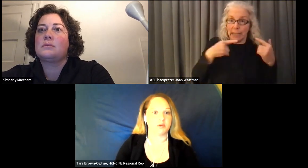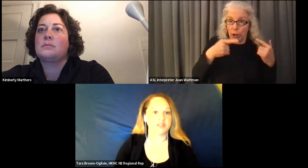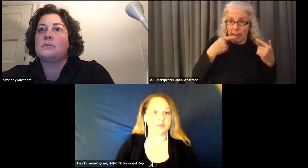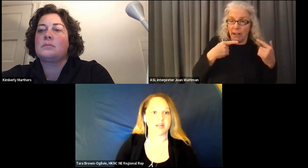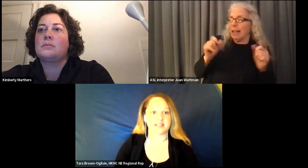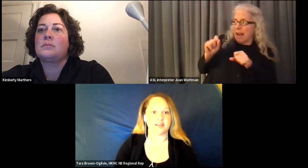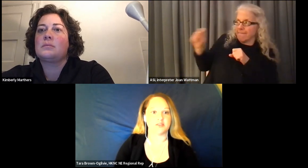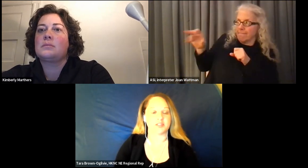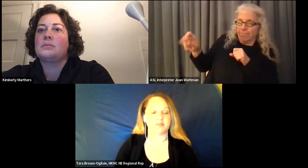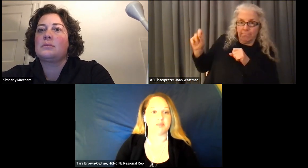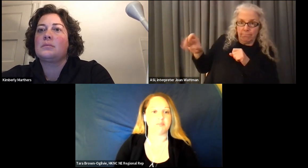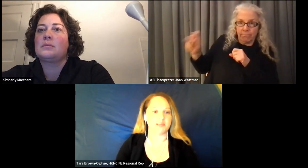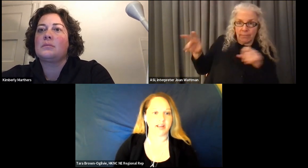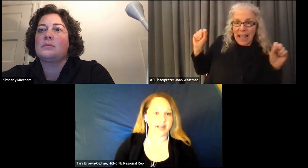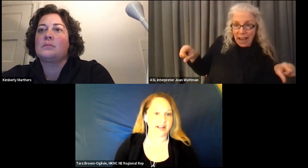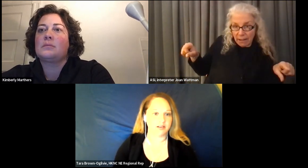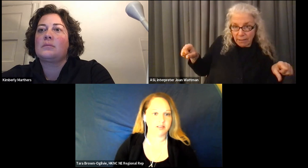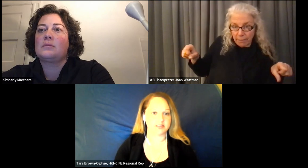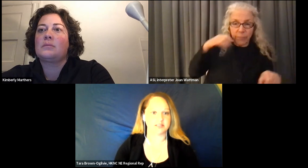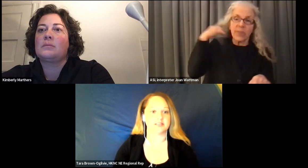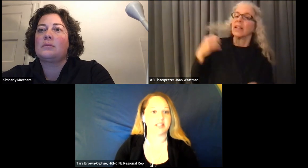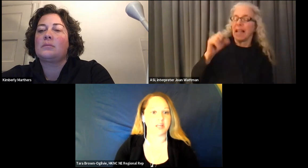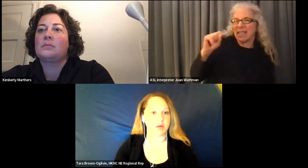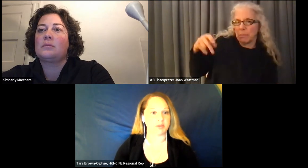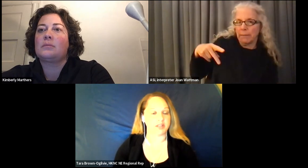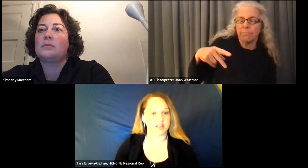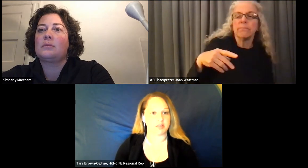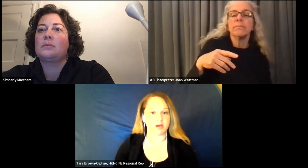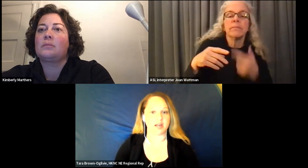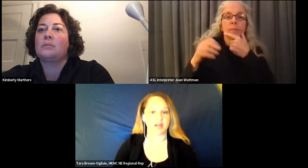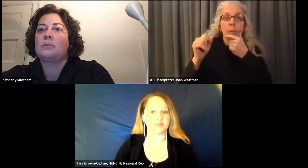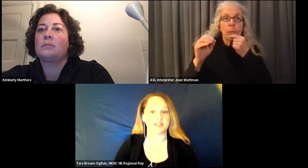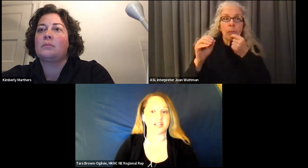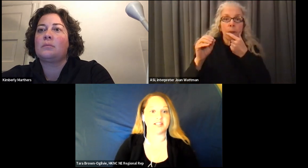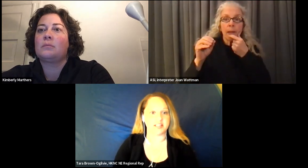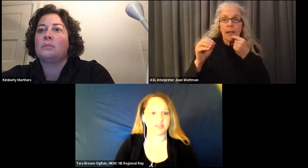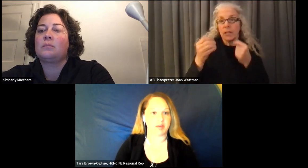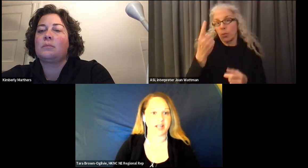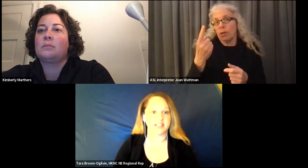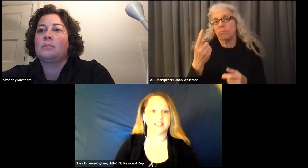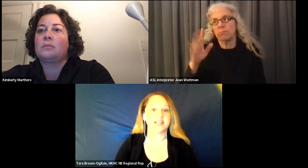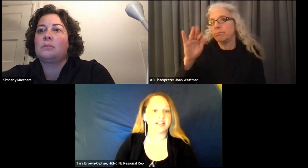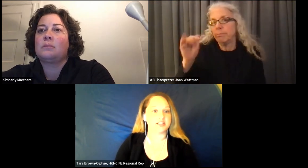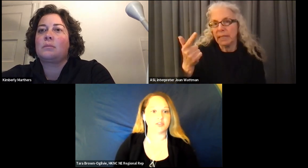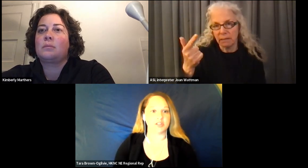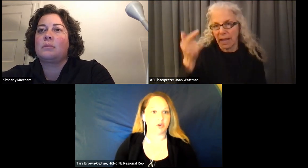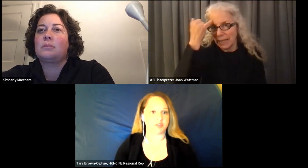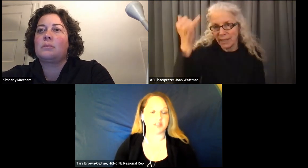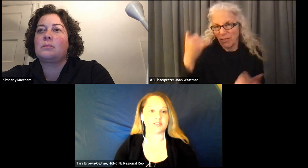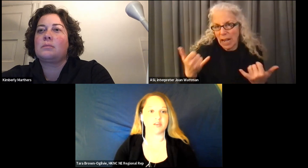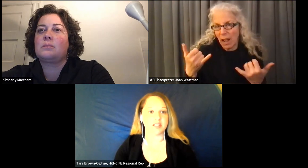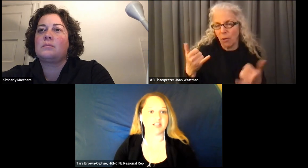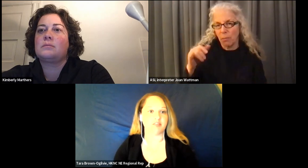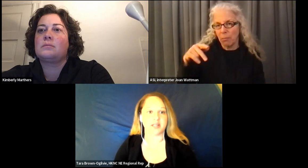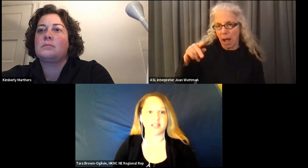So one reason why it's kind of something big right now, and that why we're thinking about kind of this idea of the pilot, is during